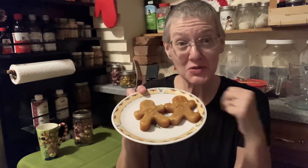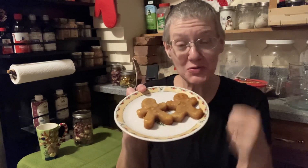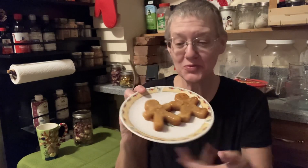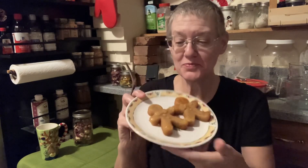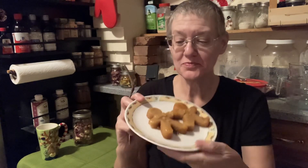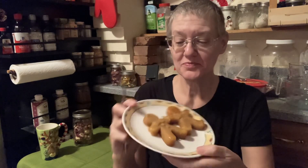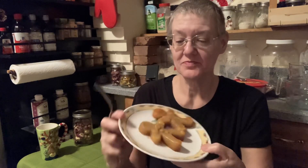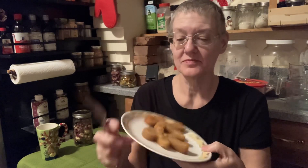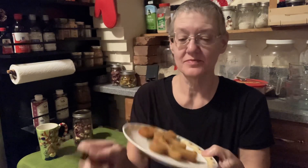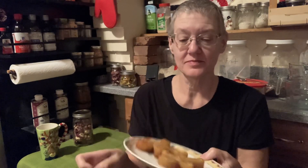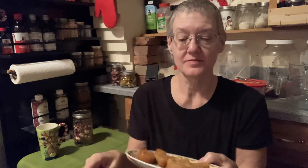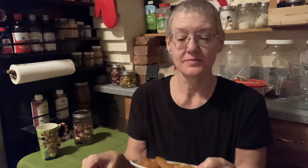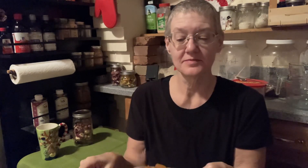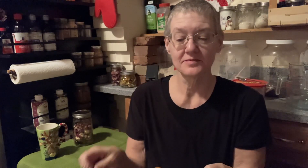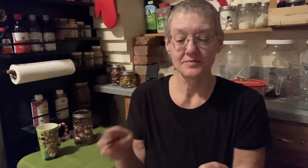They do look cute.